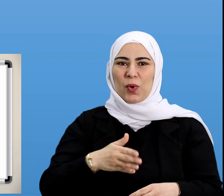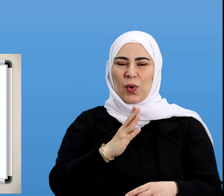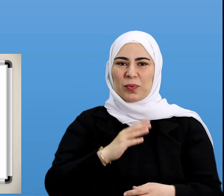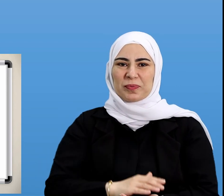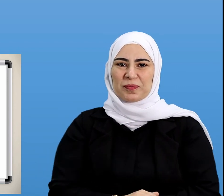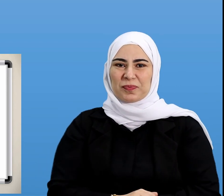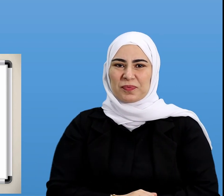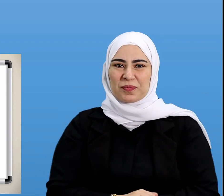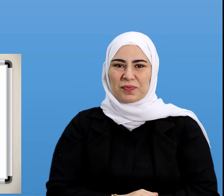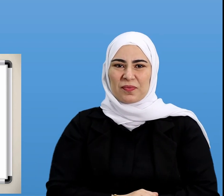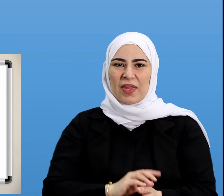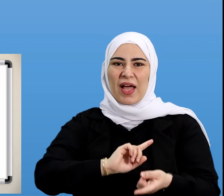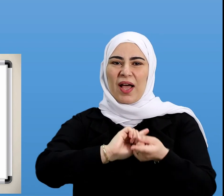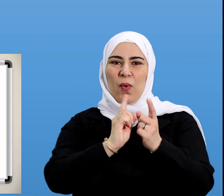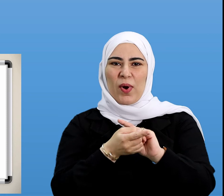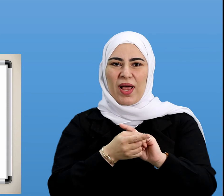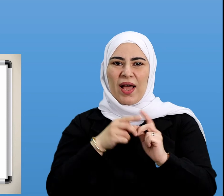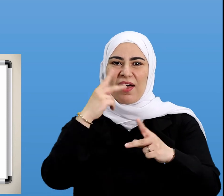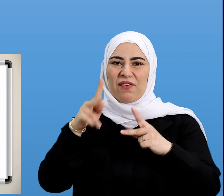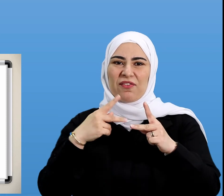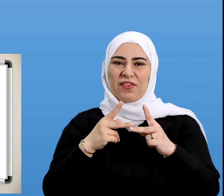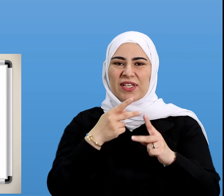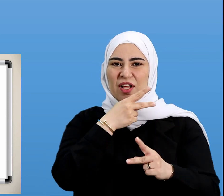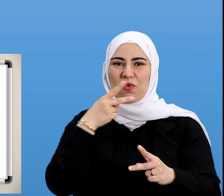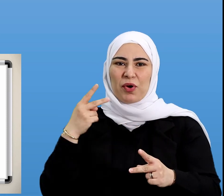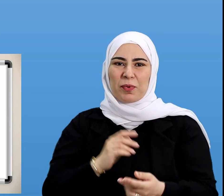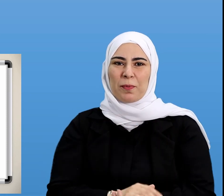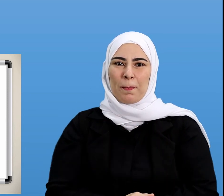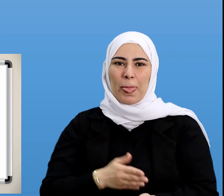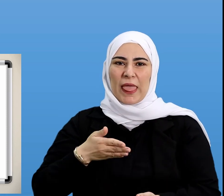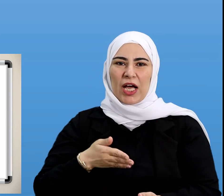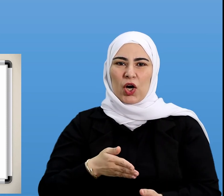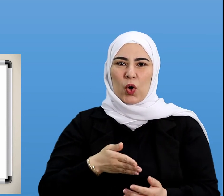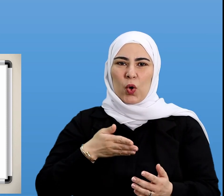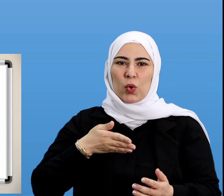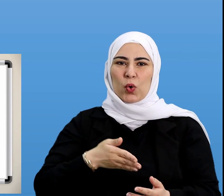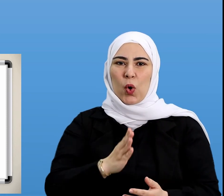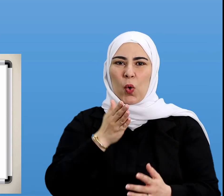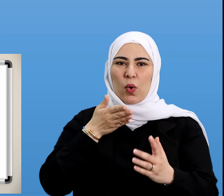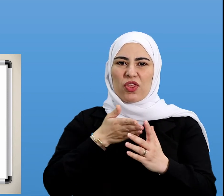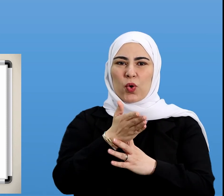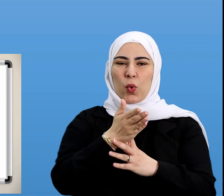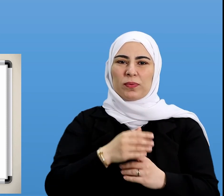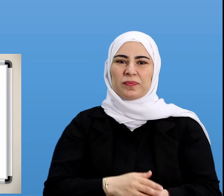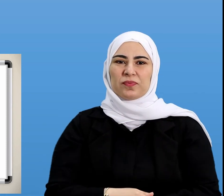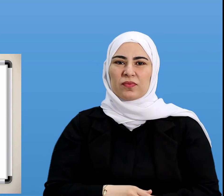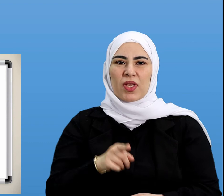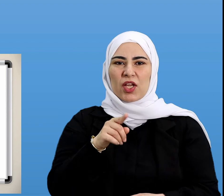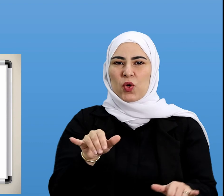through. Here's an example. You can't go through the wall. Go against. Here's an example. I can't go against my father's